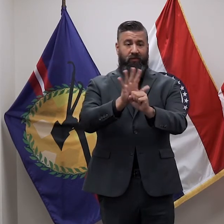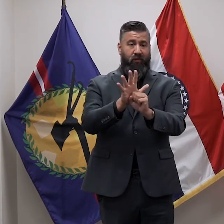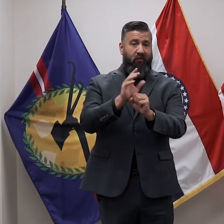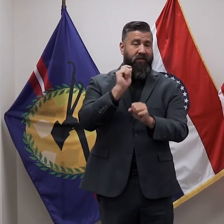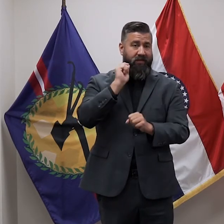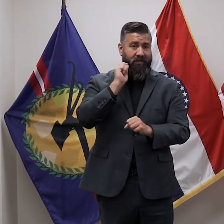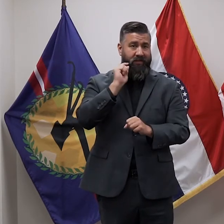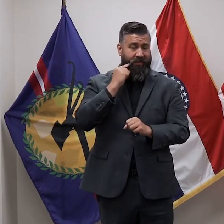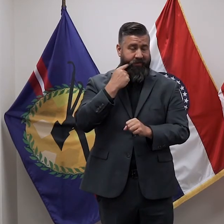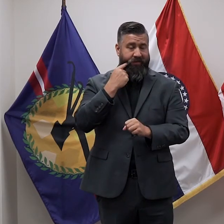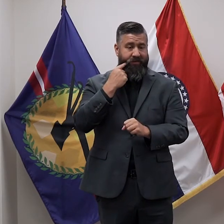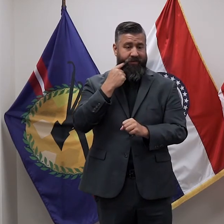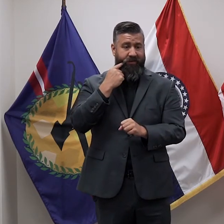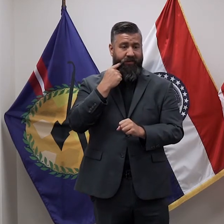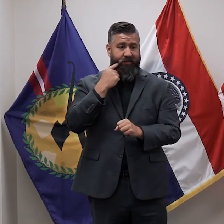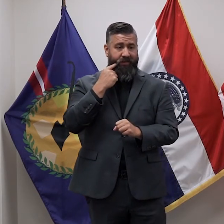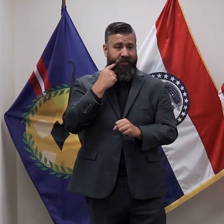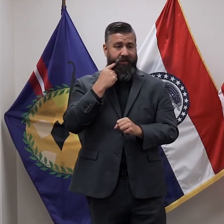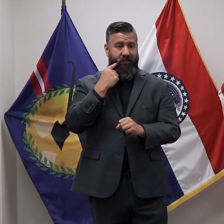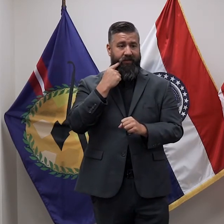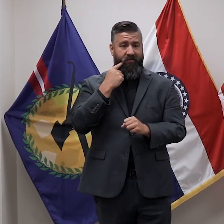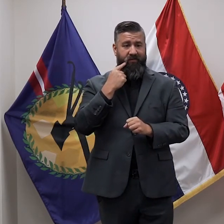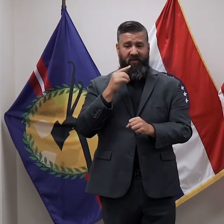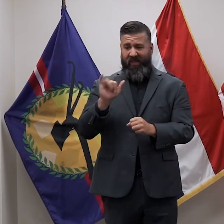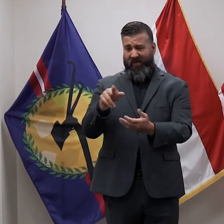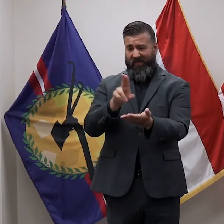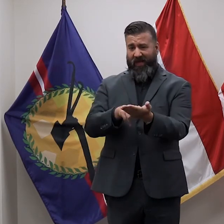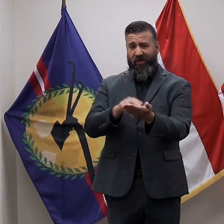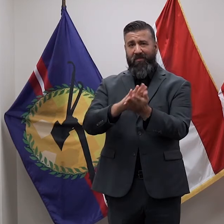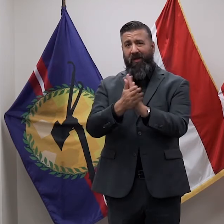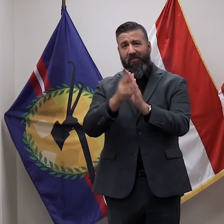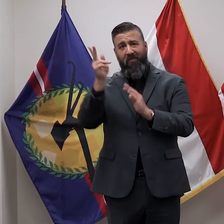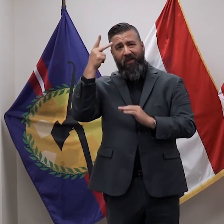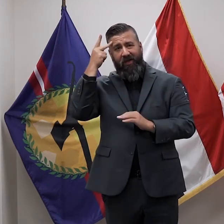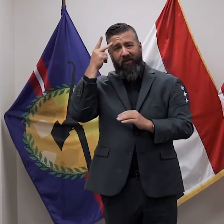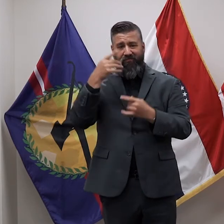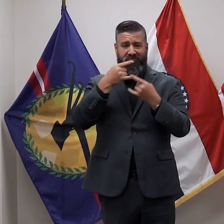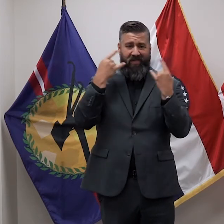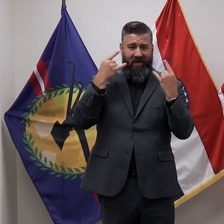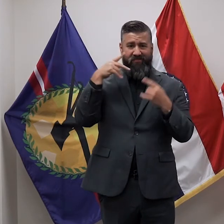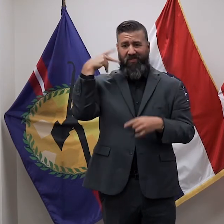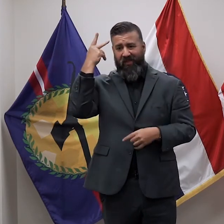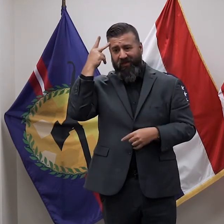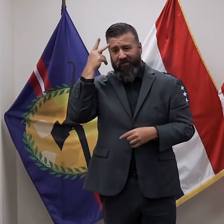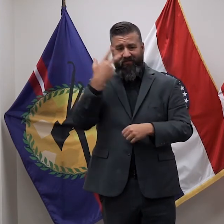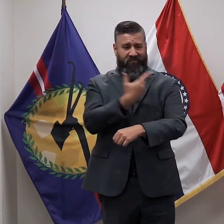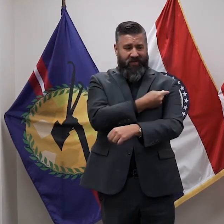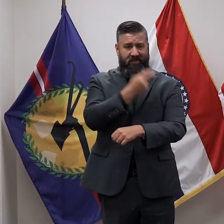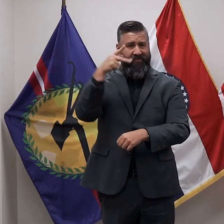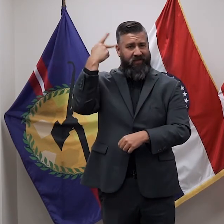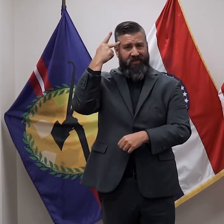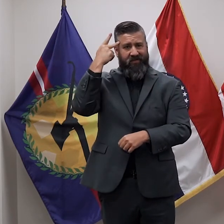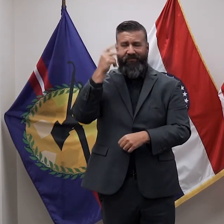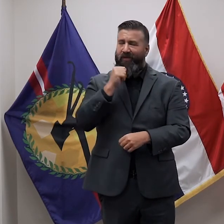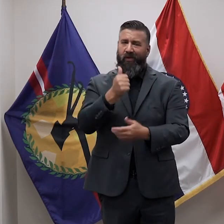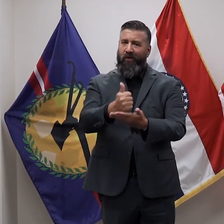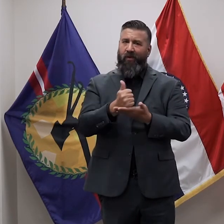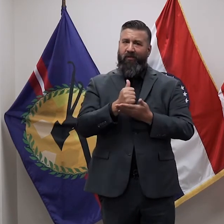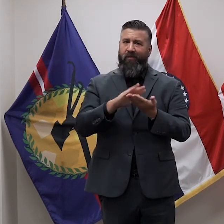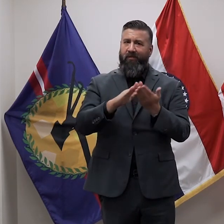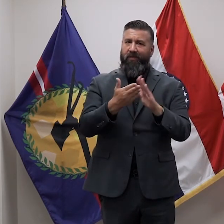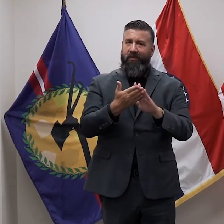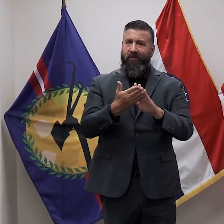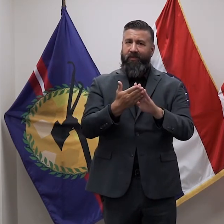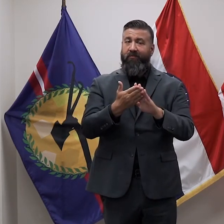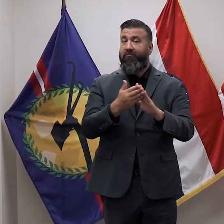serious, that politicizing individual contracts, politicizing masks, politicizing vaccines don't help our community.